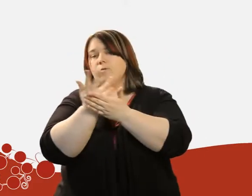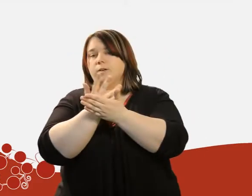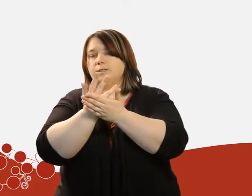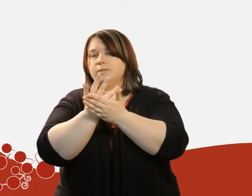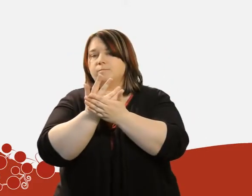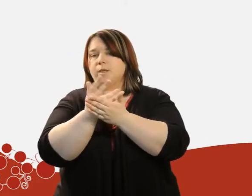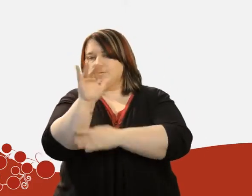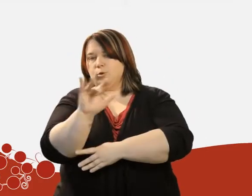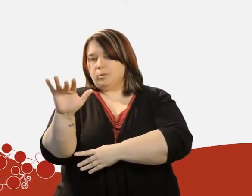movies.